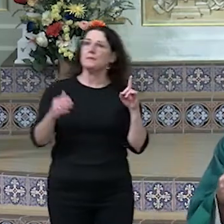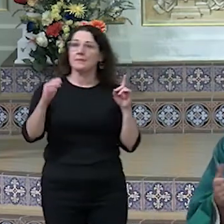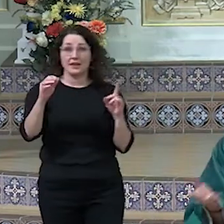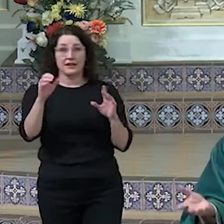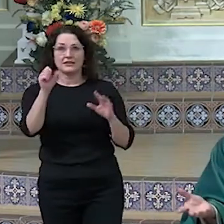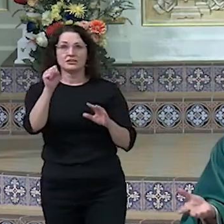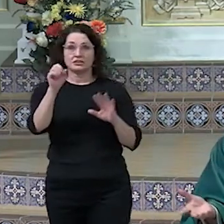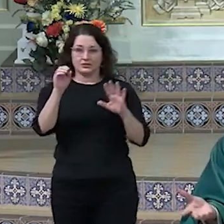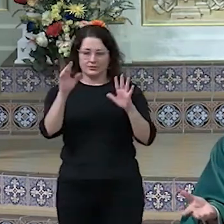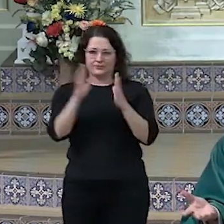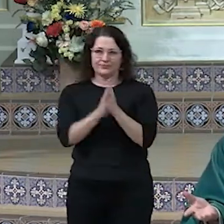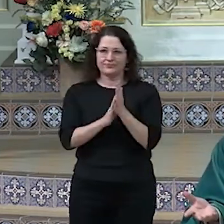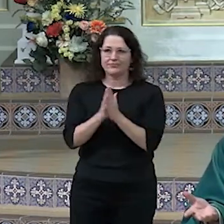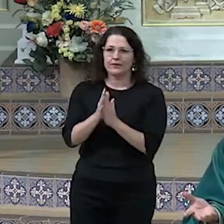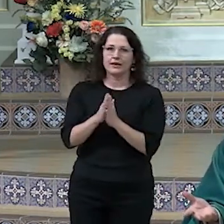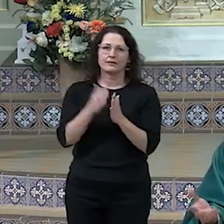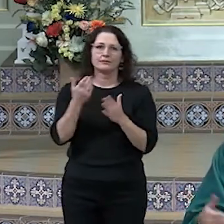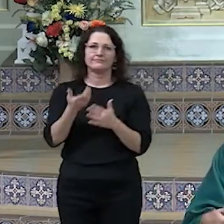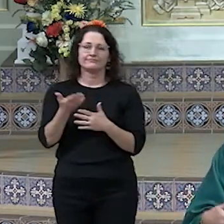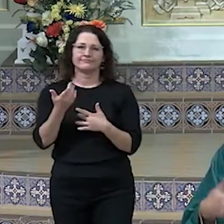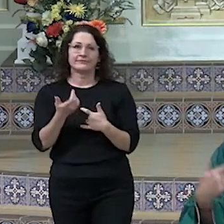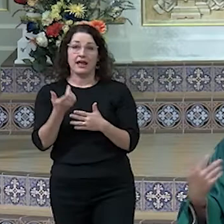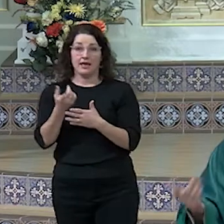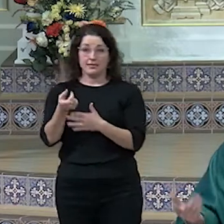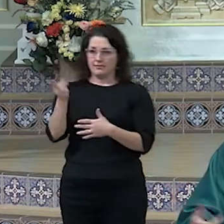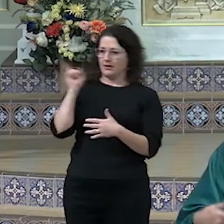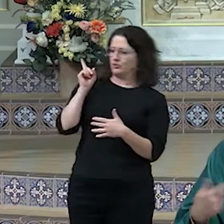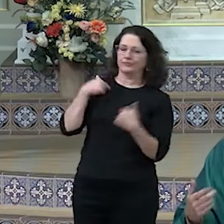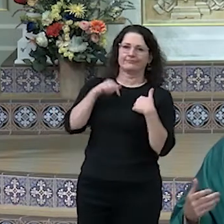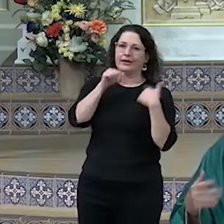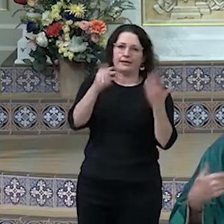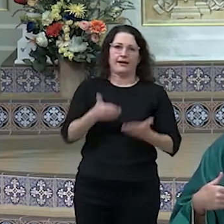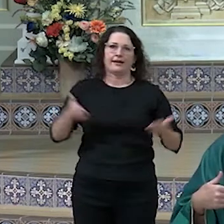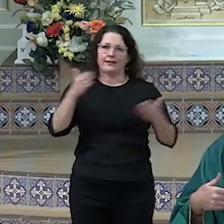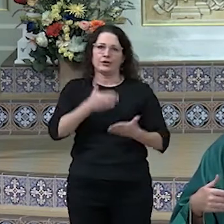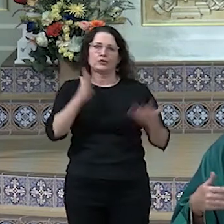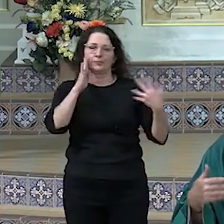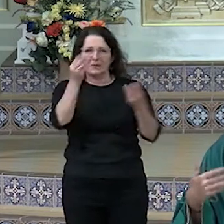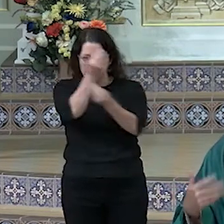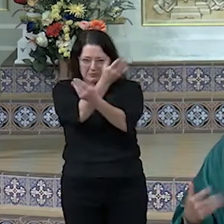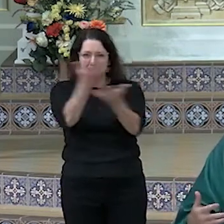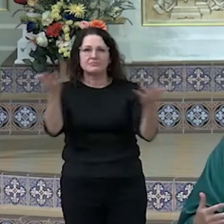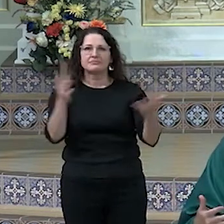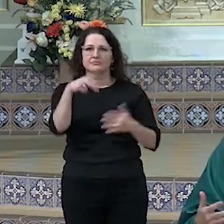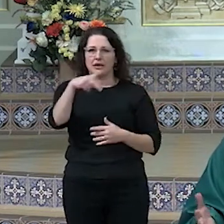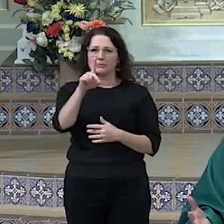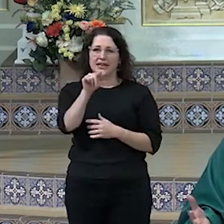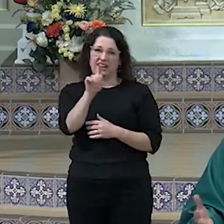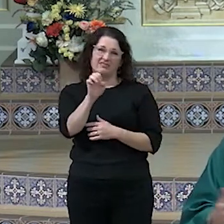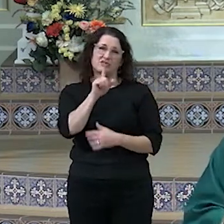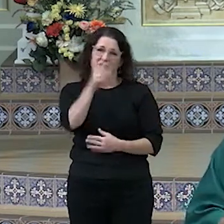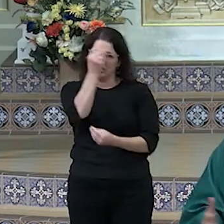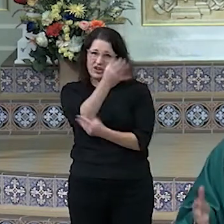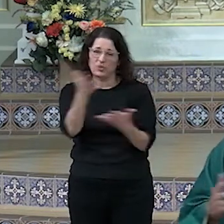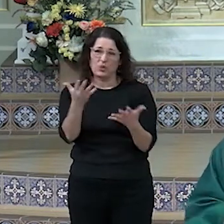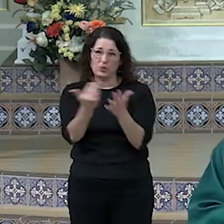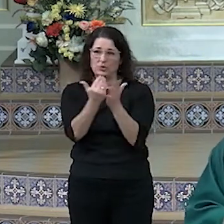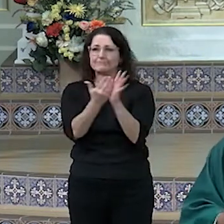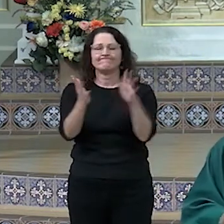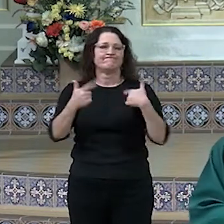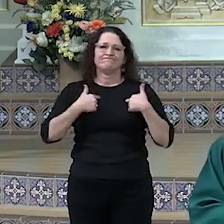So last weekend I wasn't here. I just want to kind of give you an update. I felt awful last